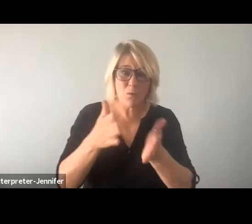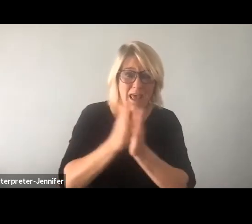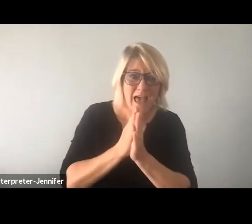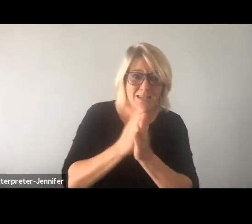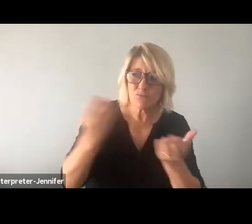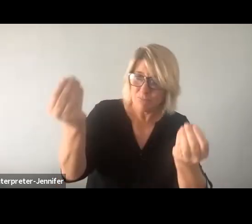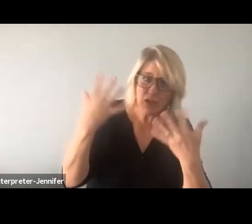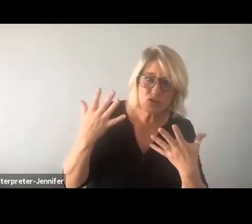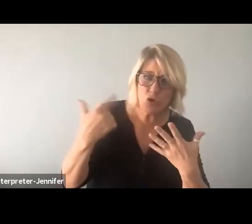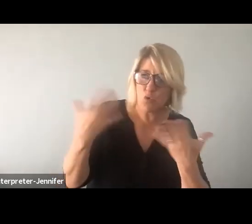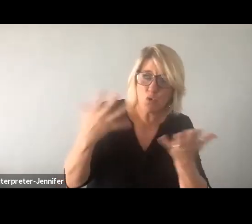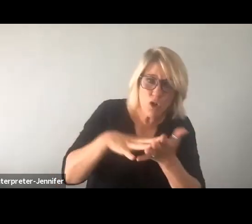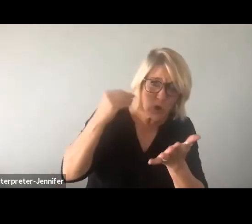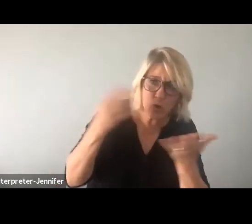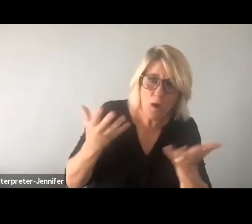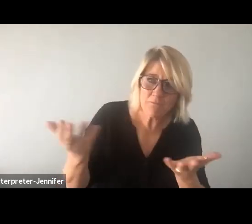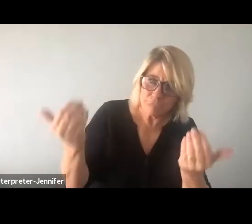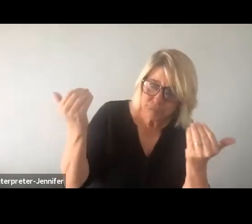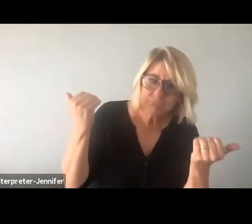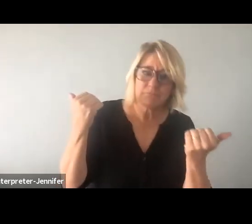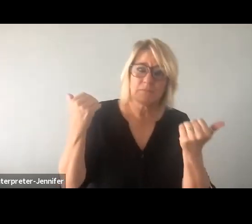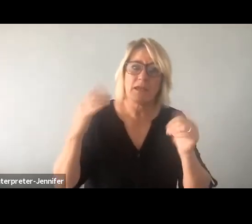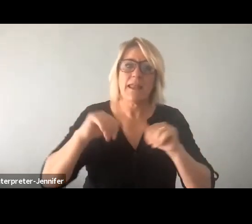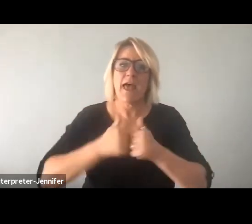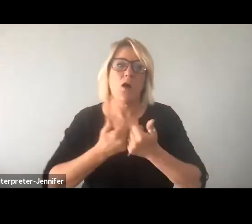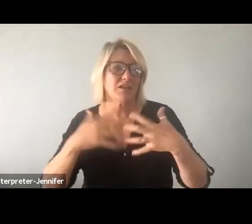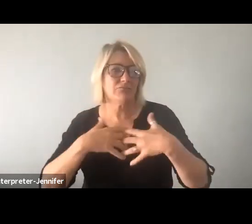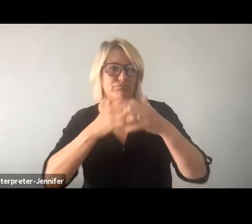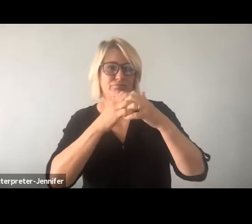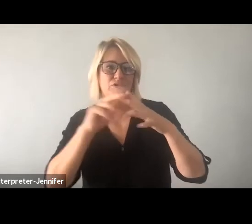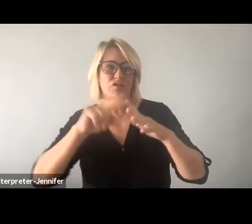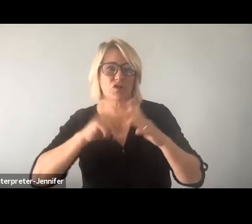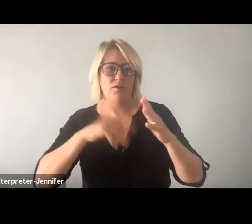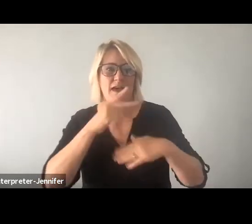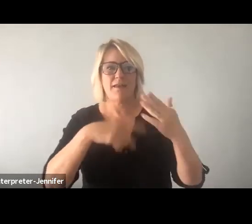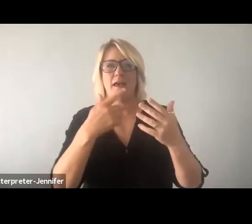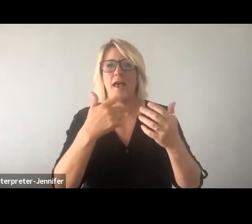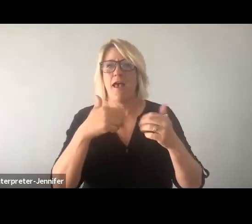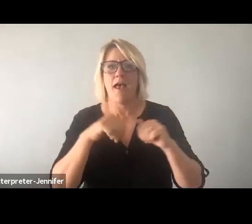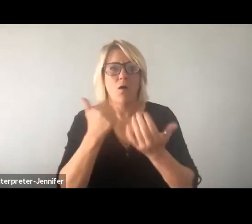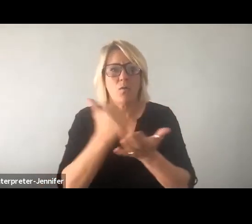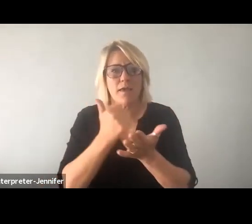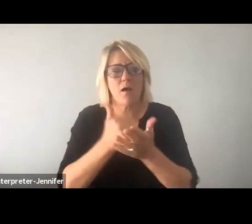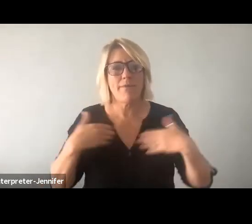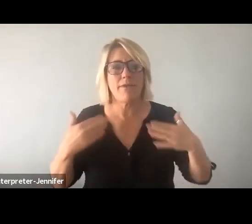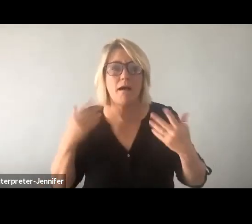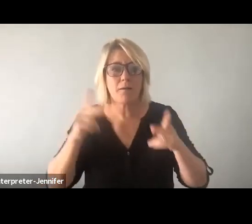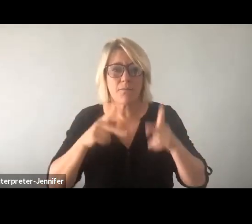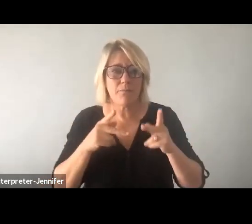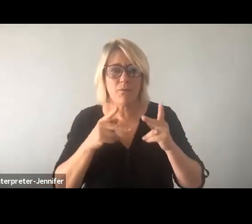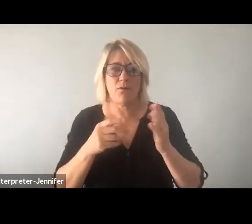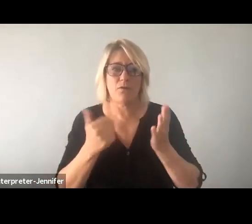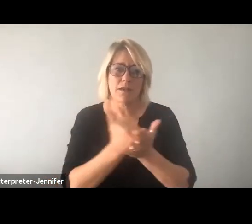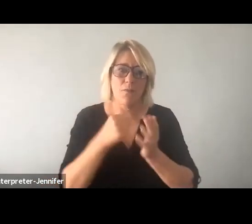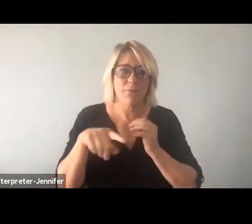learn, and we're going to figure out how we can plug those pieces in, how we're going to assist young people with continuing their leadership